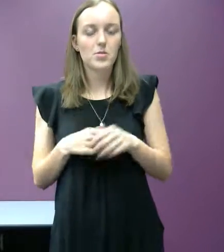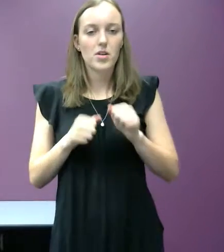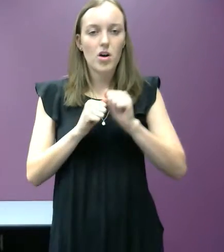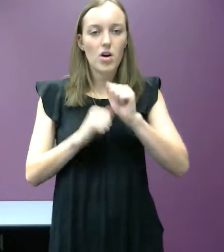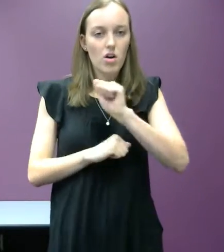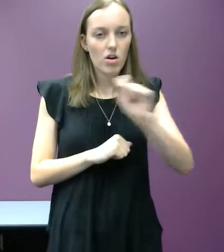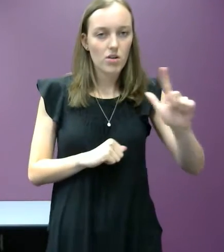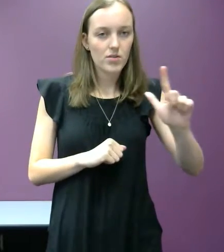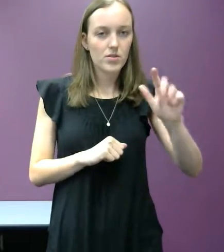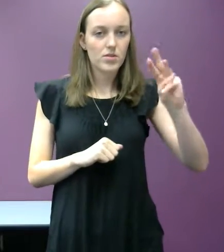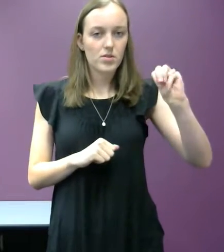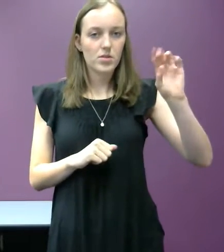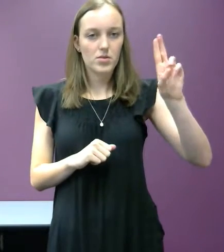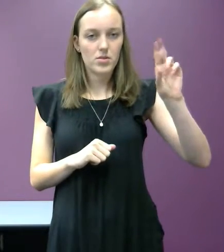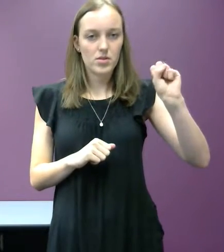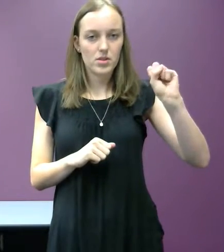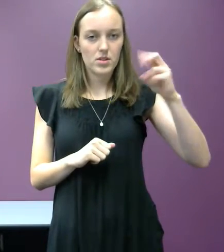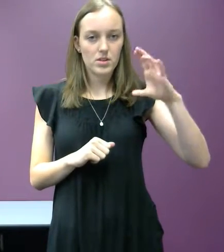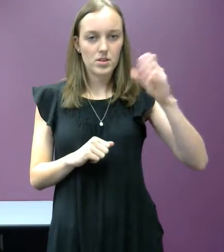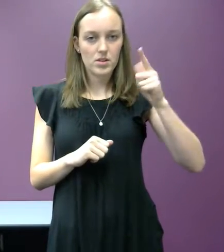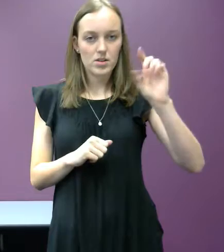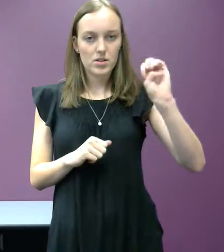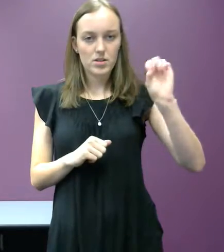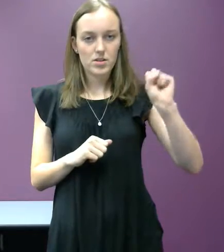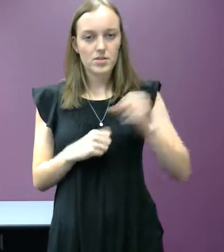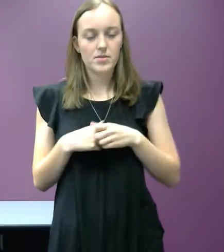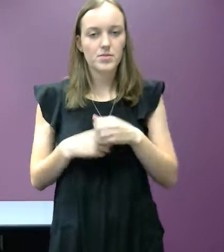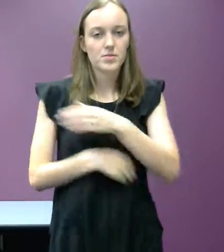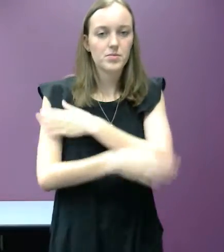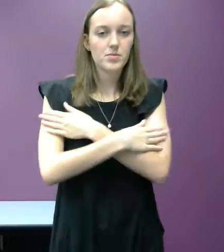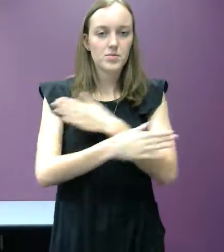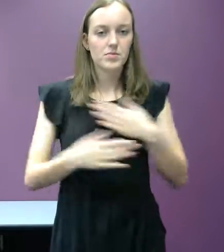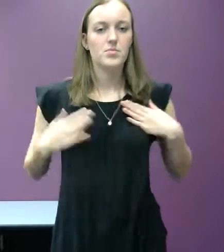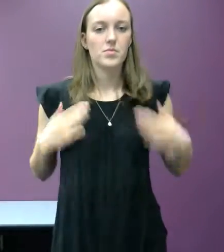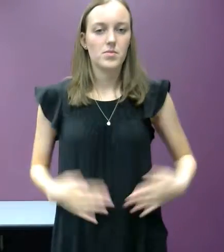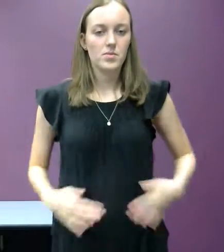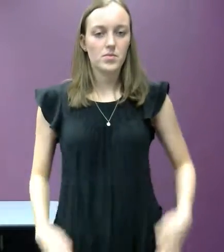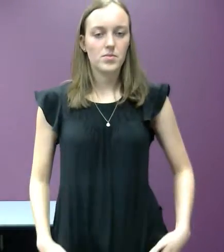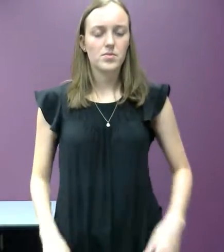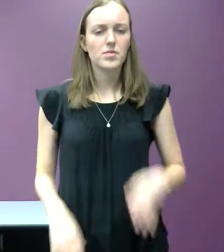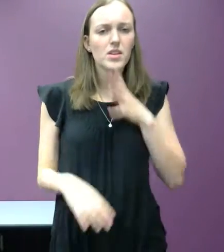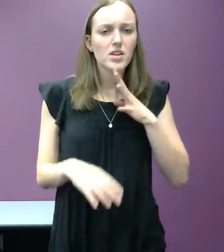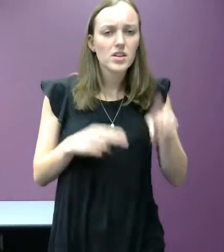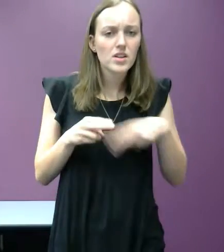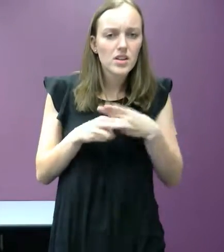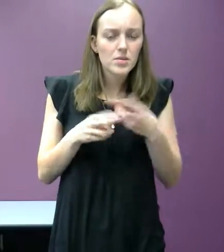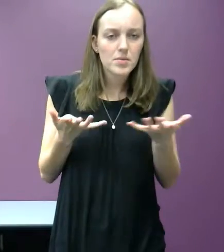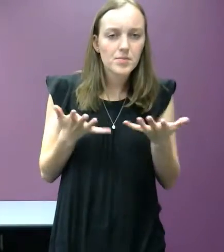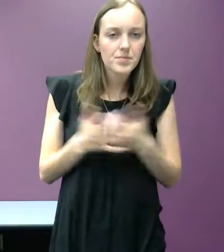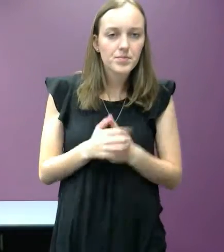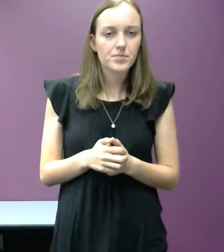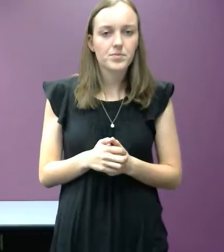we're working. Now, when we talked about the growth rate, we showed how when